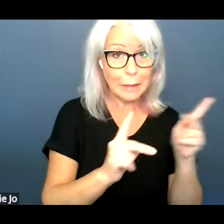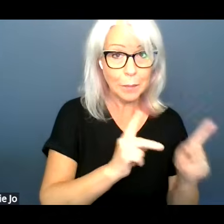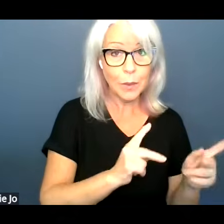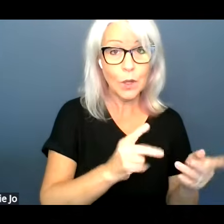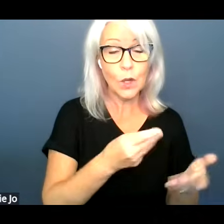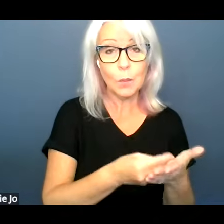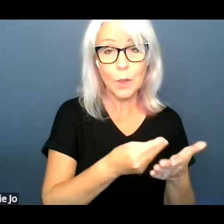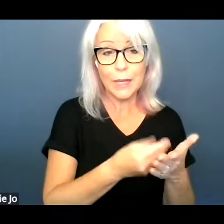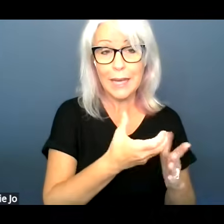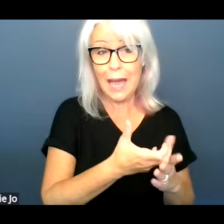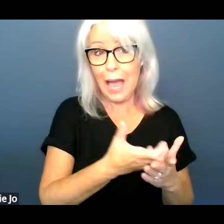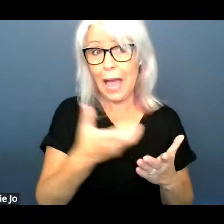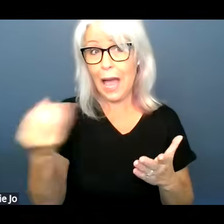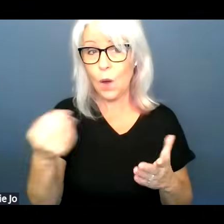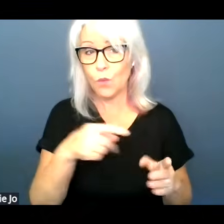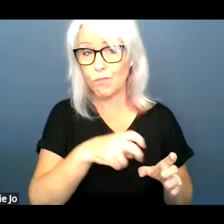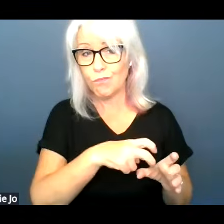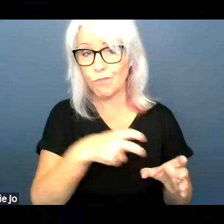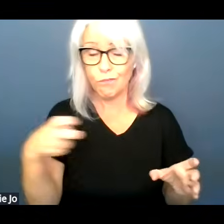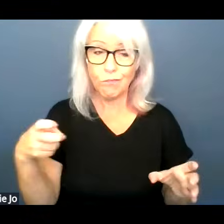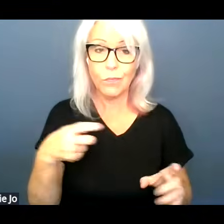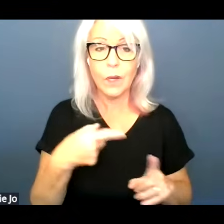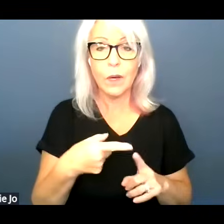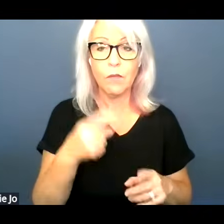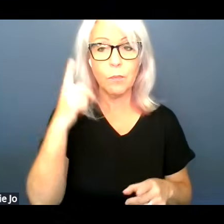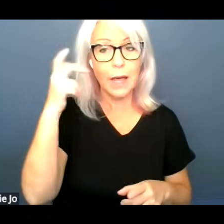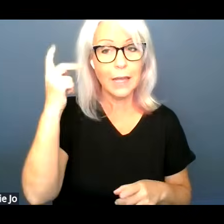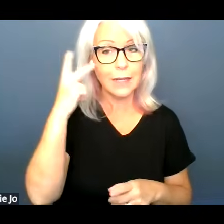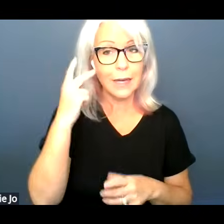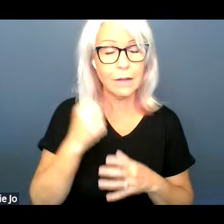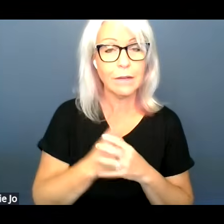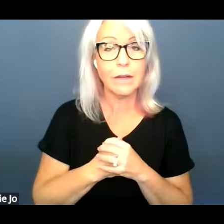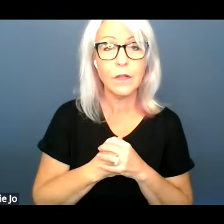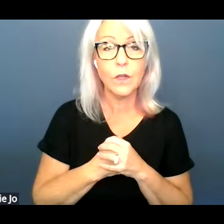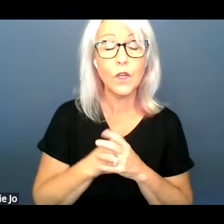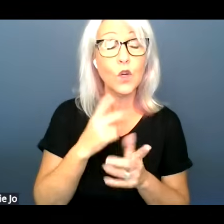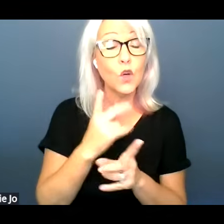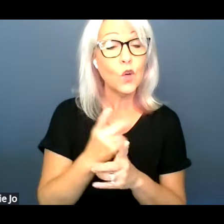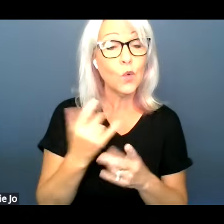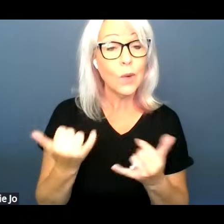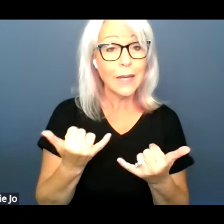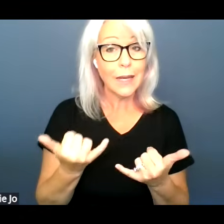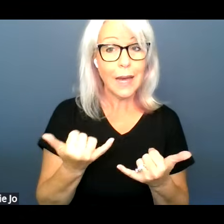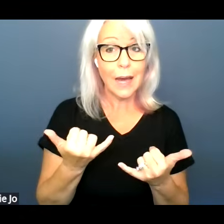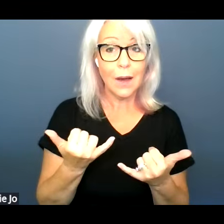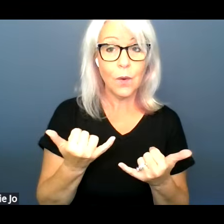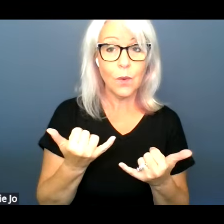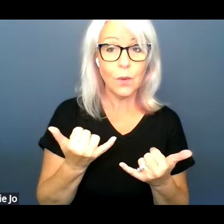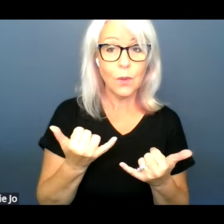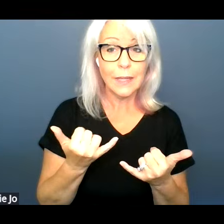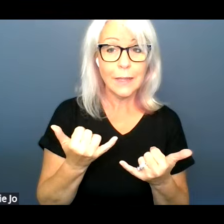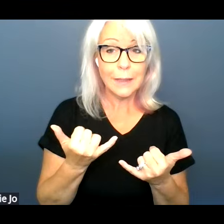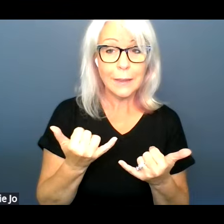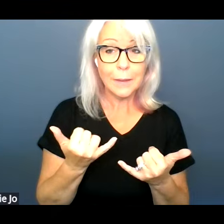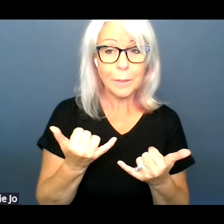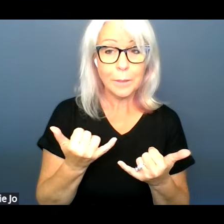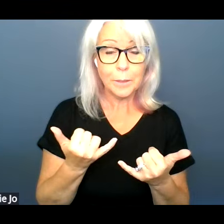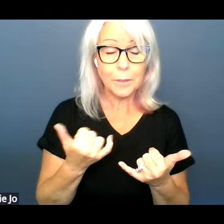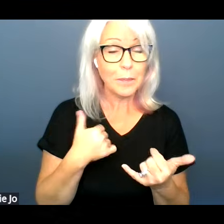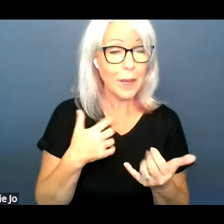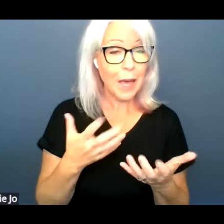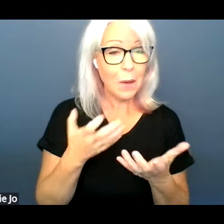I appreciate the opportunity to speak with you today. The task at hand this morning is a narrow one, and I would